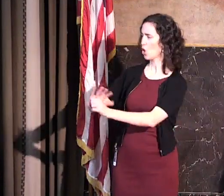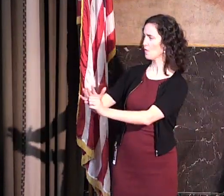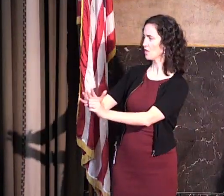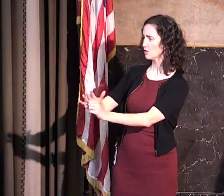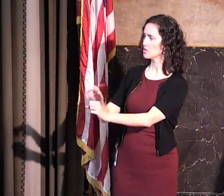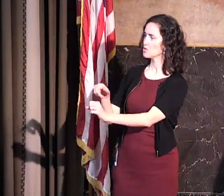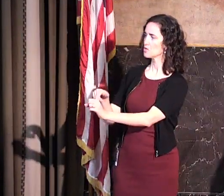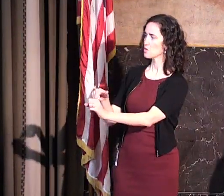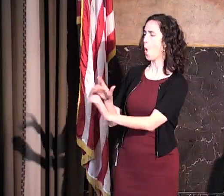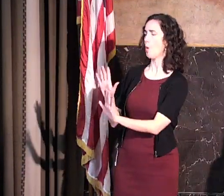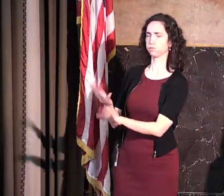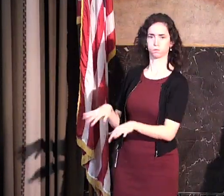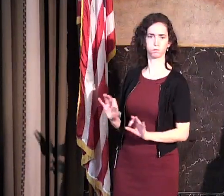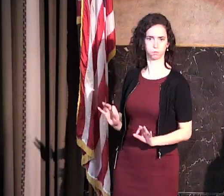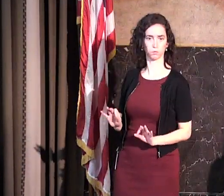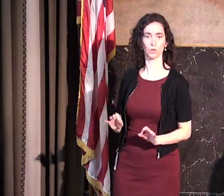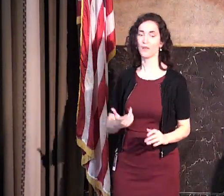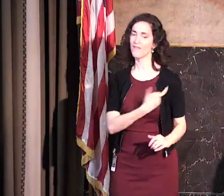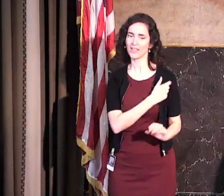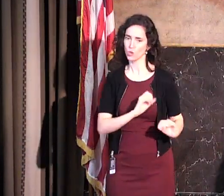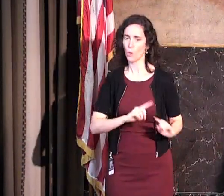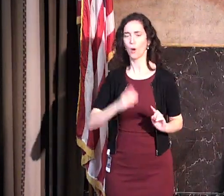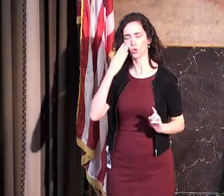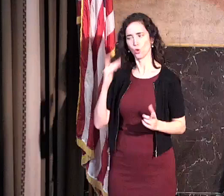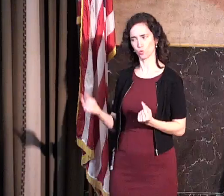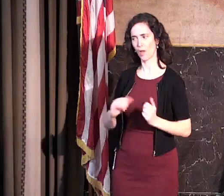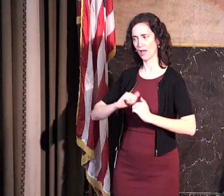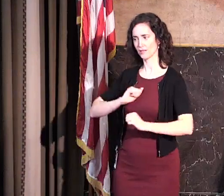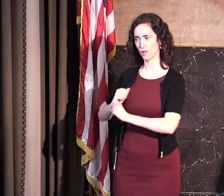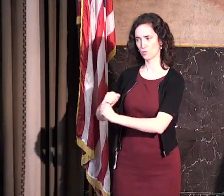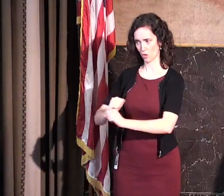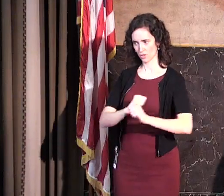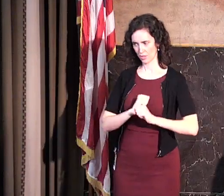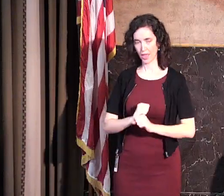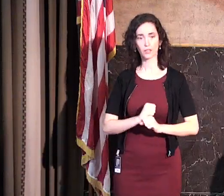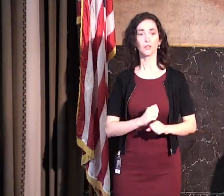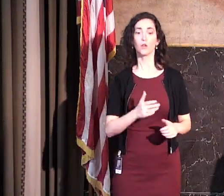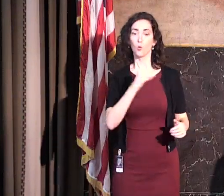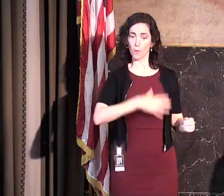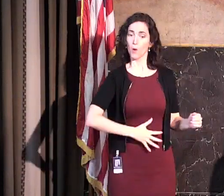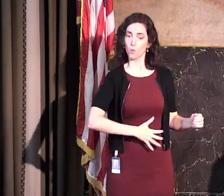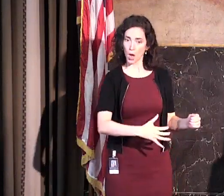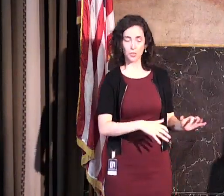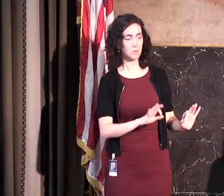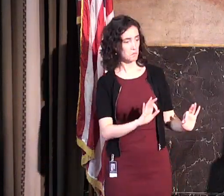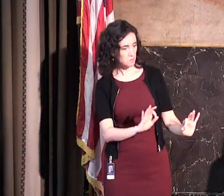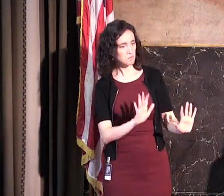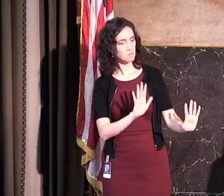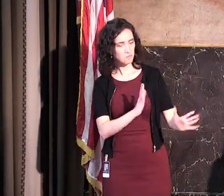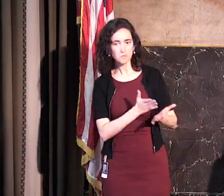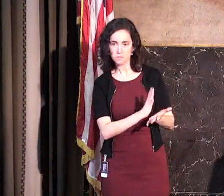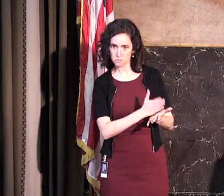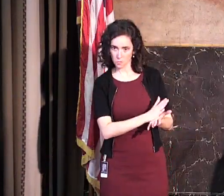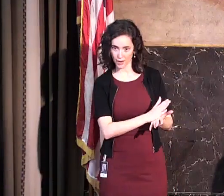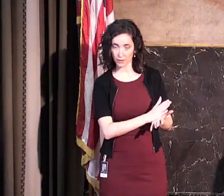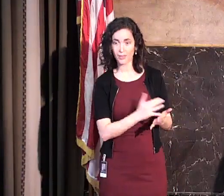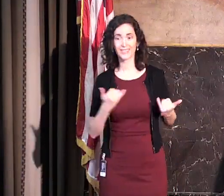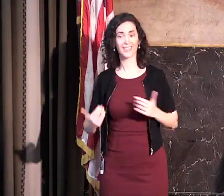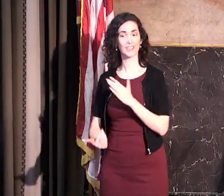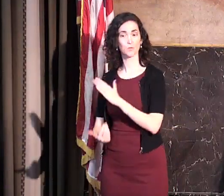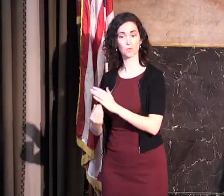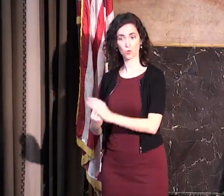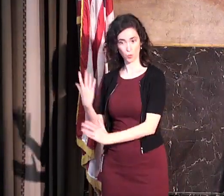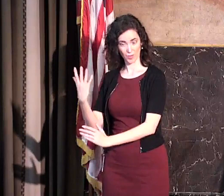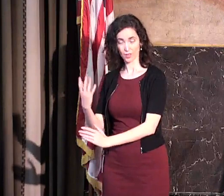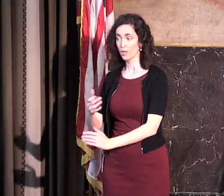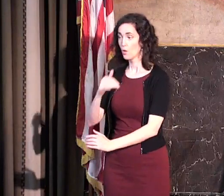coronavirus. They didn't have vaccine, but they knew how to protect themselves, and our pregnancies looked okay. And this spring, our pregnant mothers